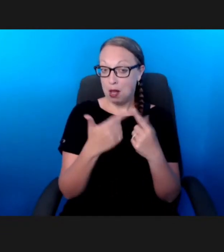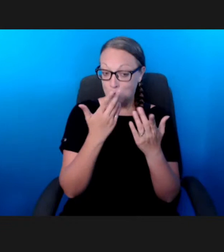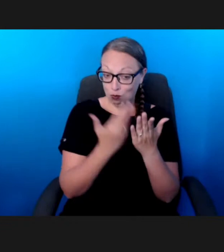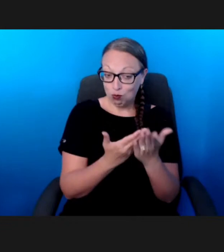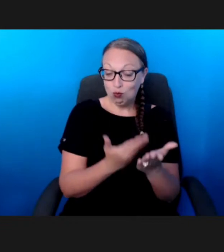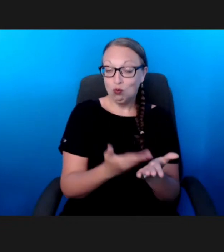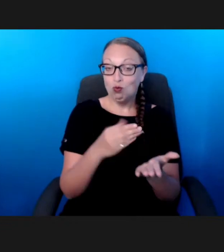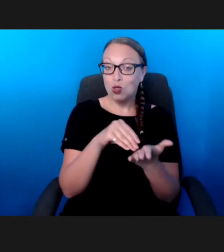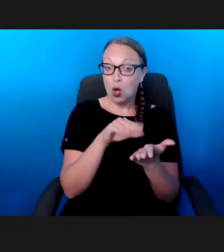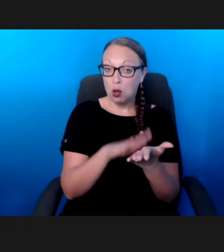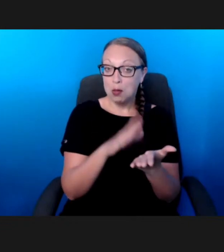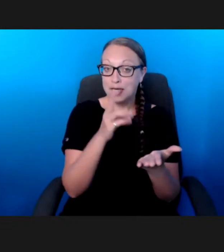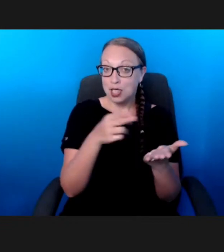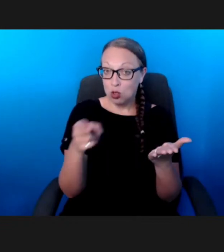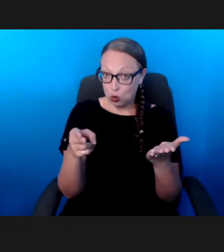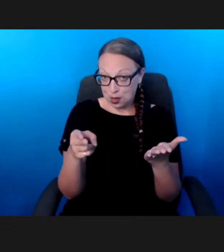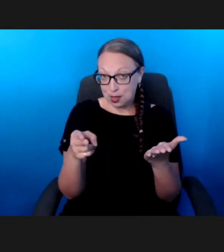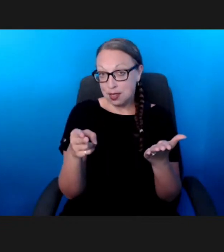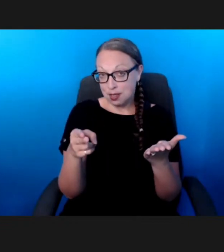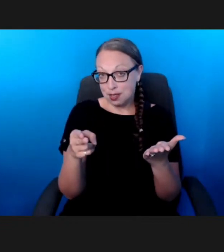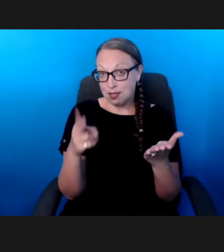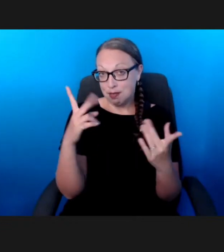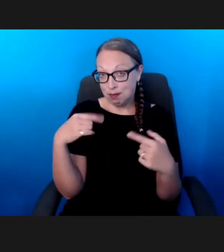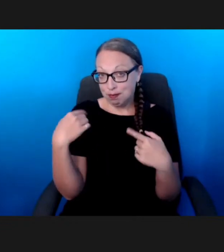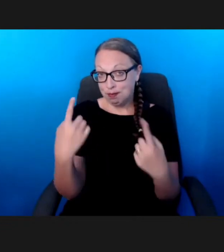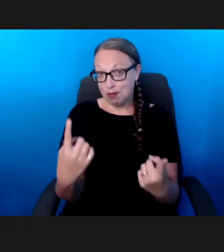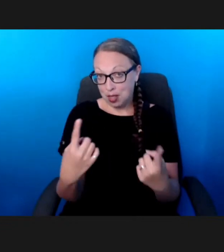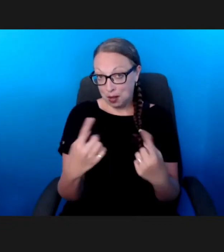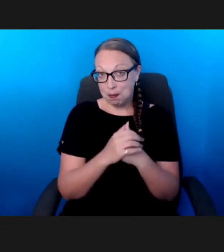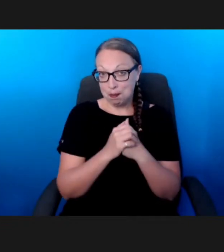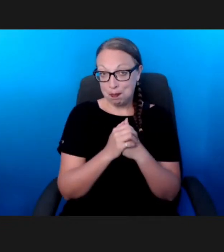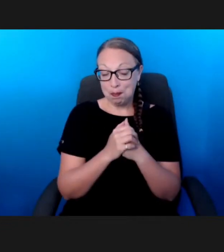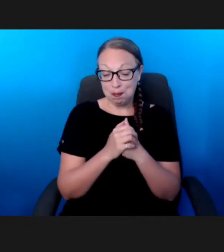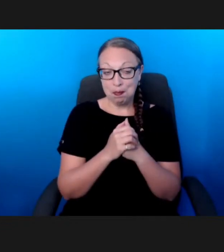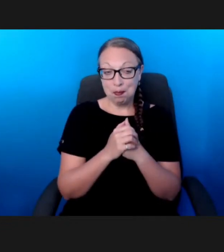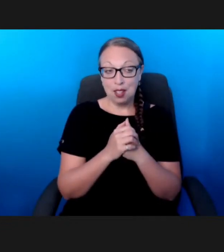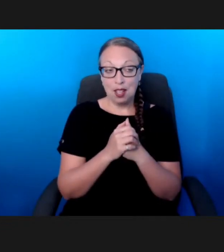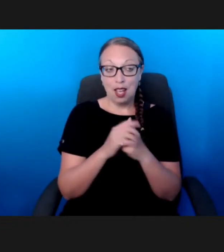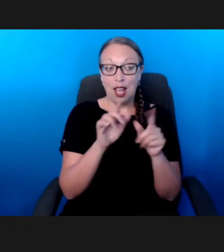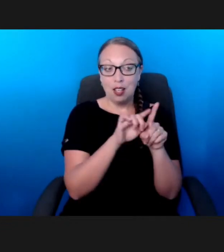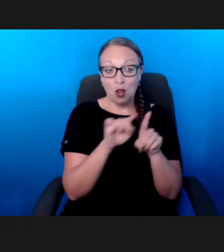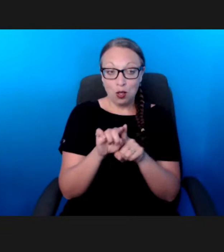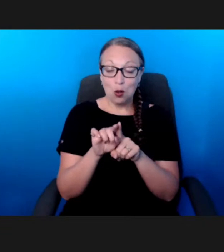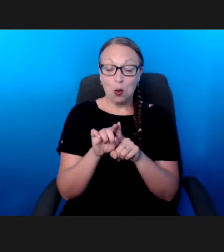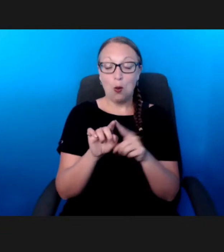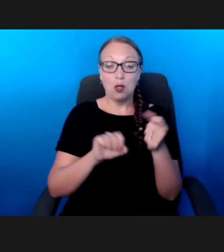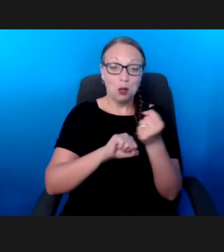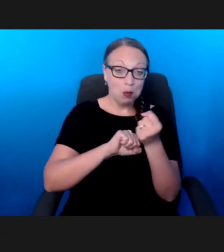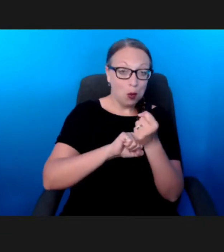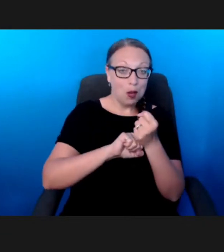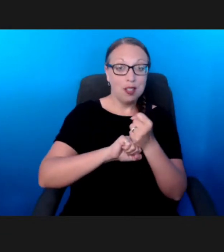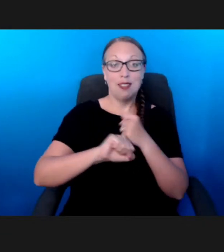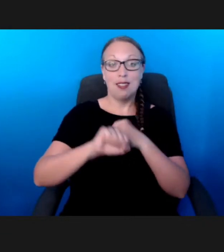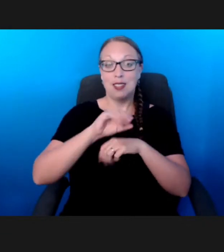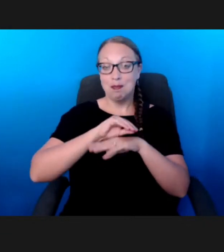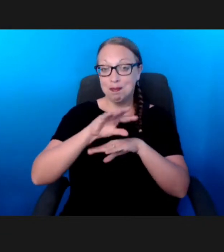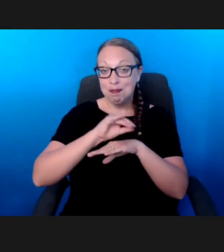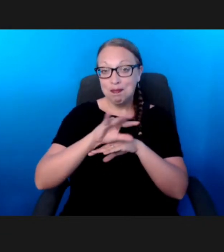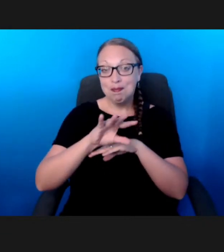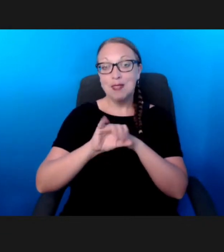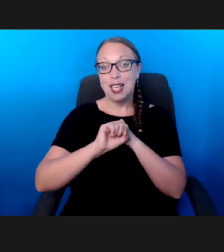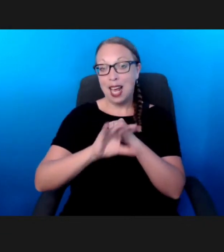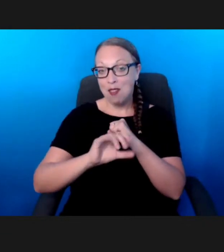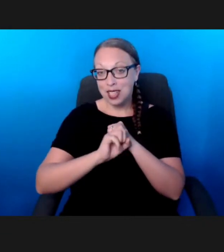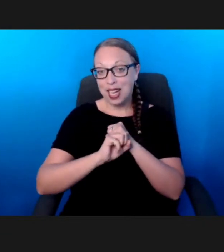documenting history as she's gone, and also advocating in her community and throughout her life